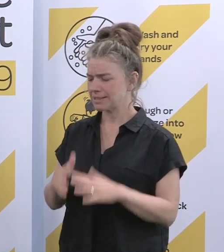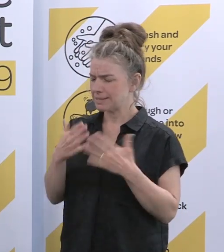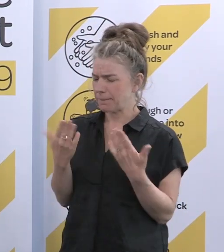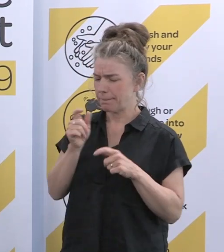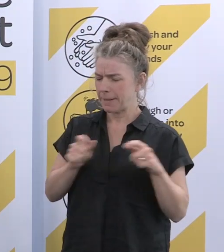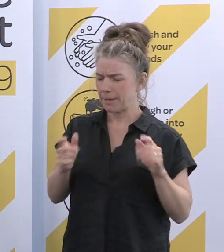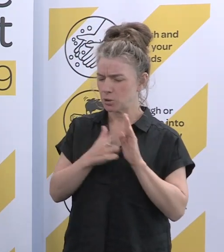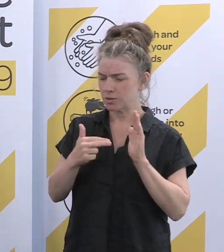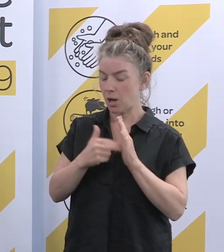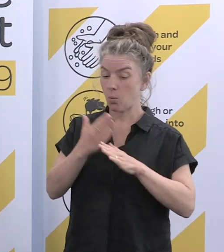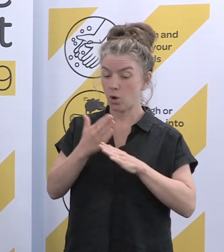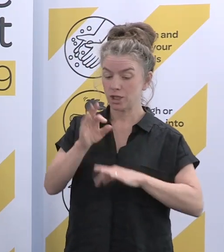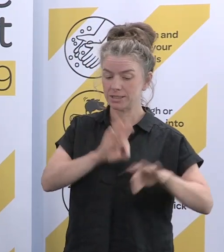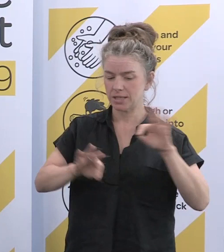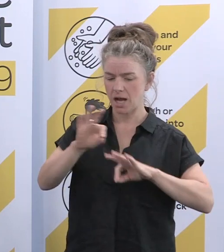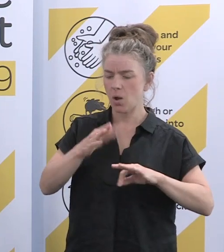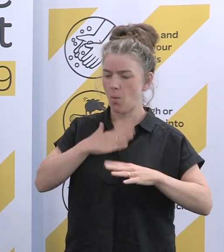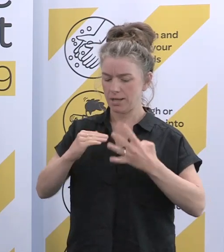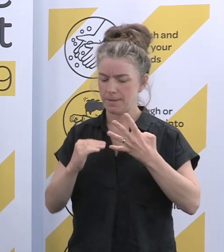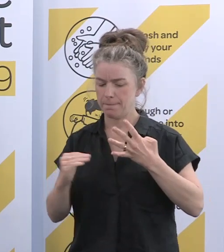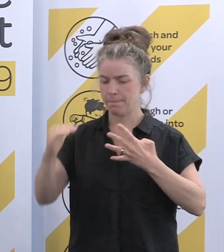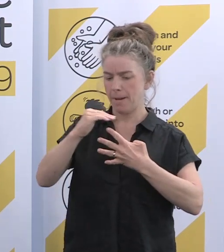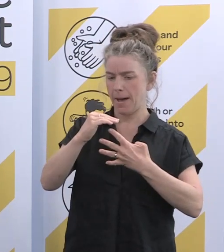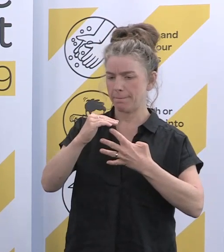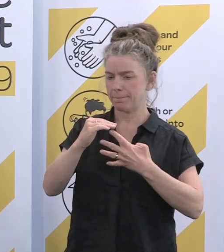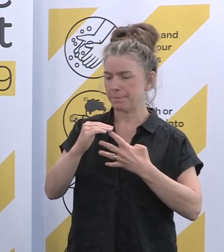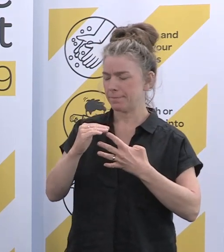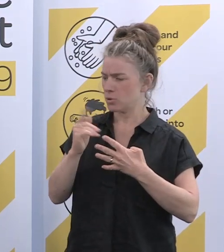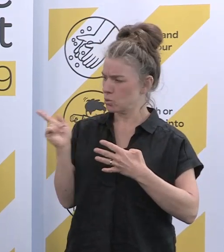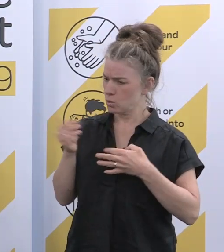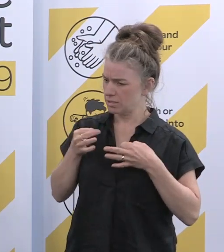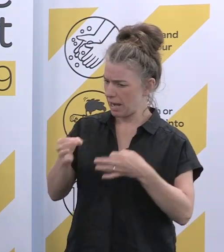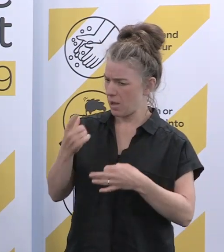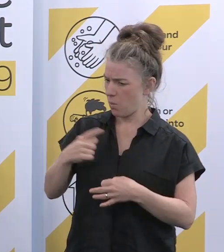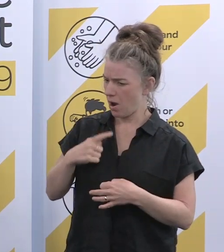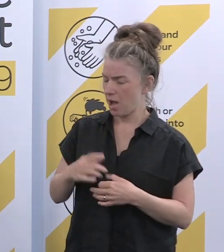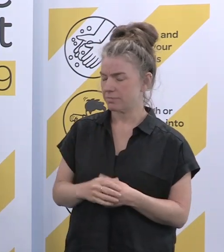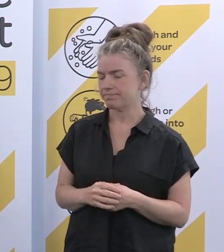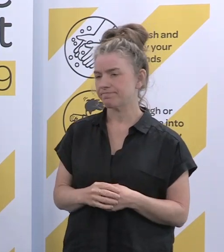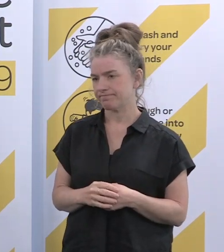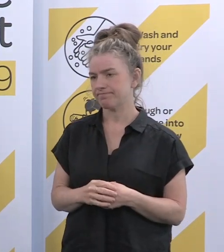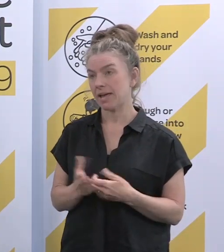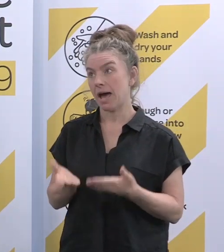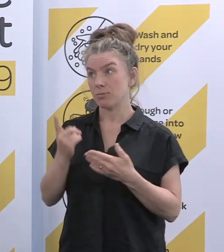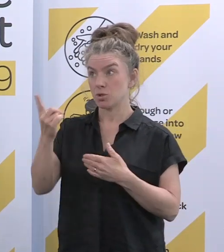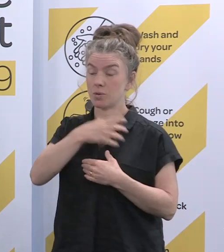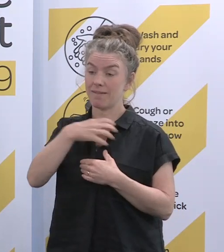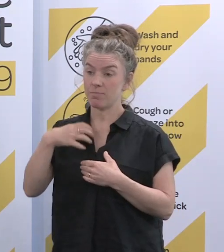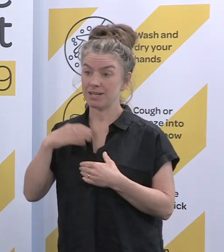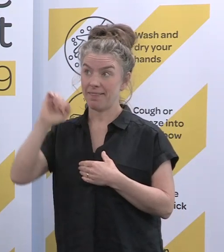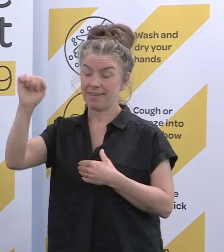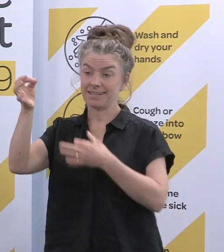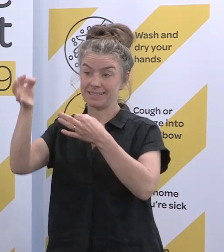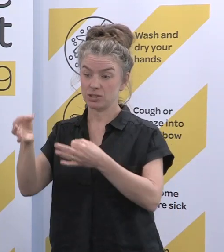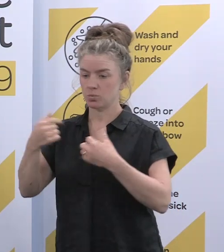4 right now. Why are you holding off from doing that? So that's a government decision, and we continue to provide advice to the government about the alert